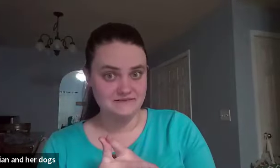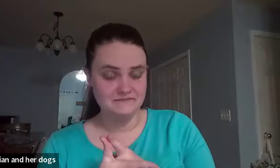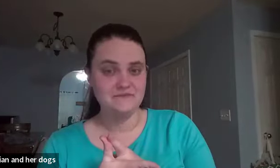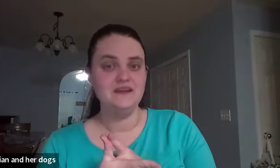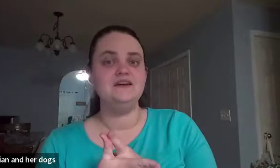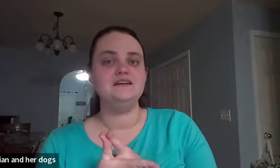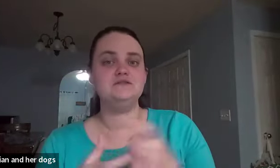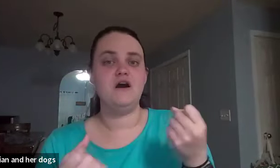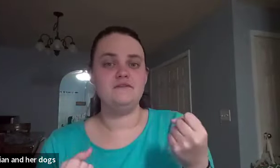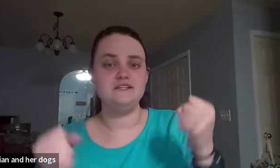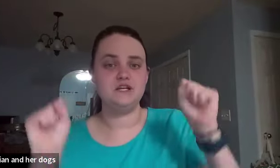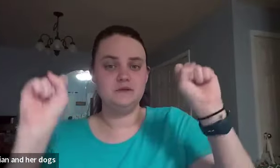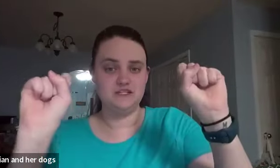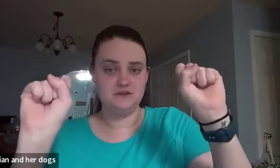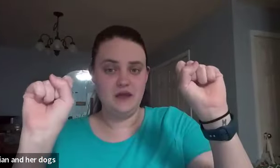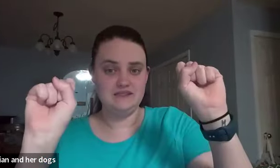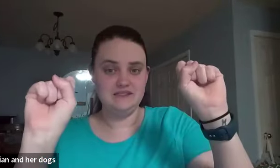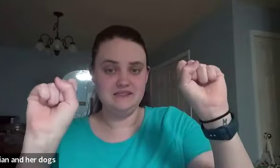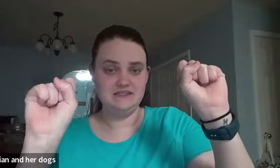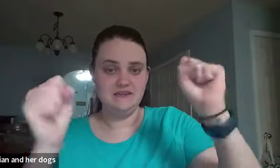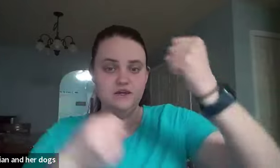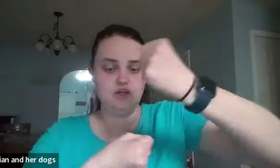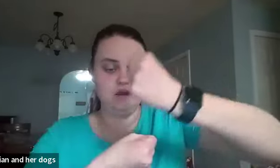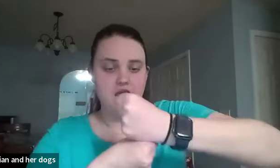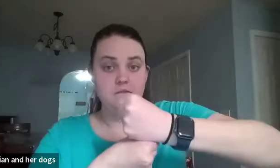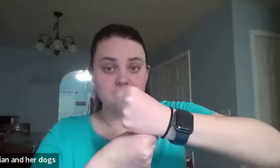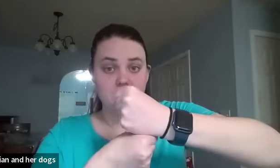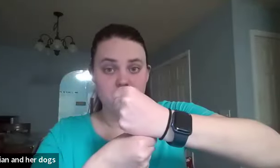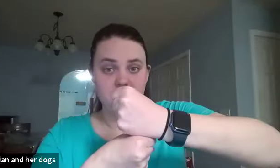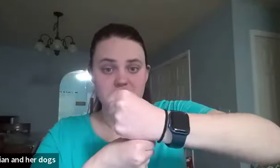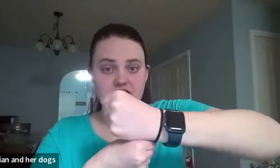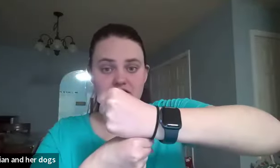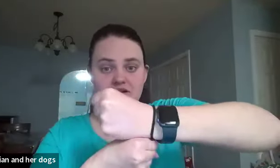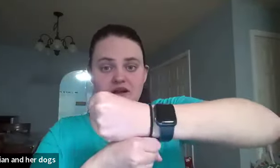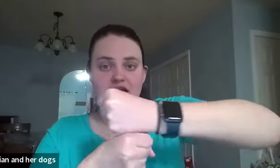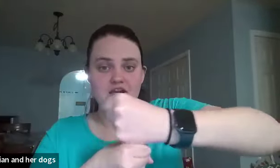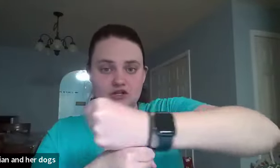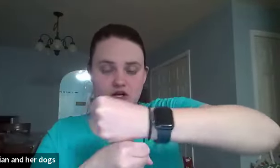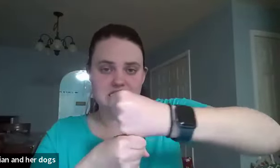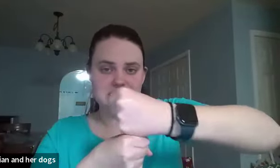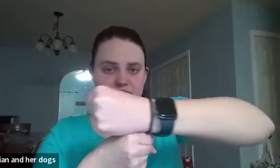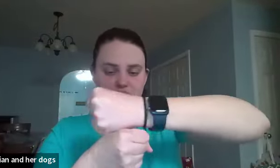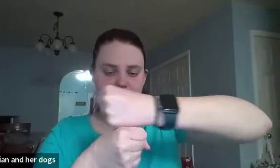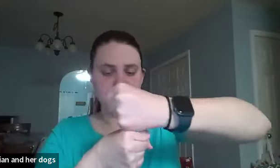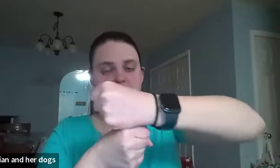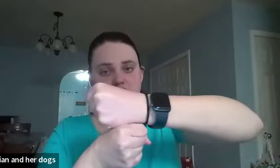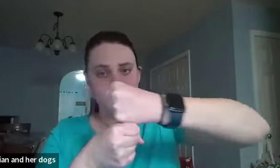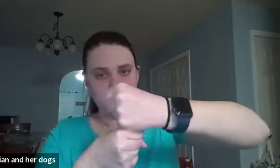coffee. And so coffee is gonna be 2 S's. You're gonna have them on top of each other and you're gonna spin the top